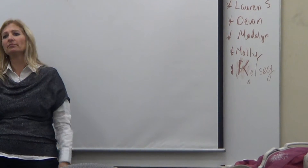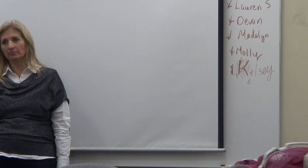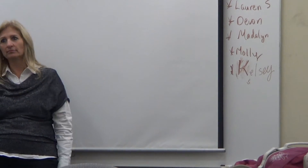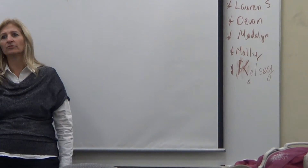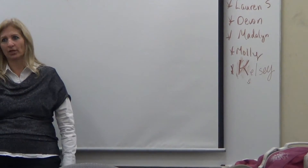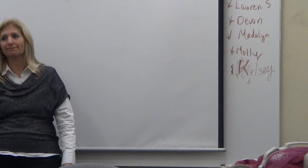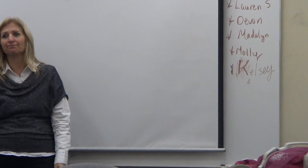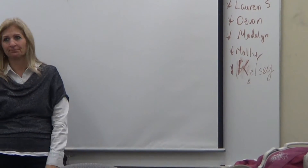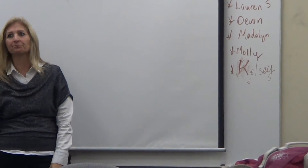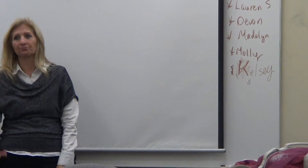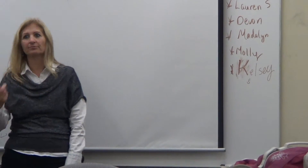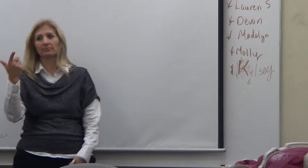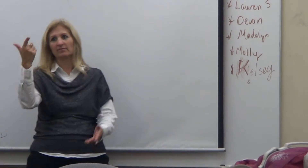segregation.